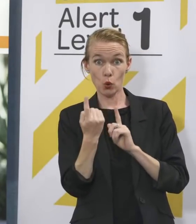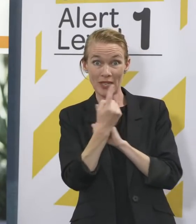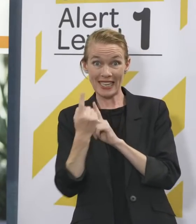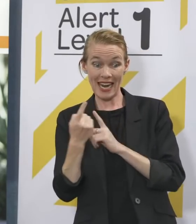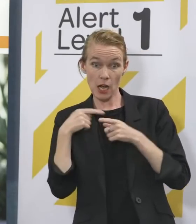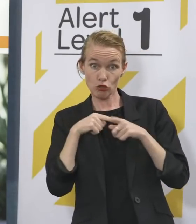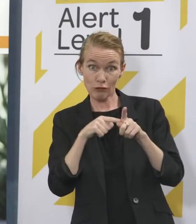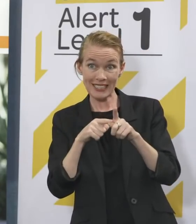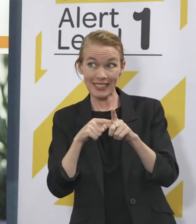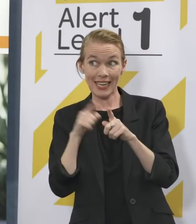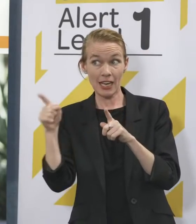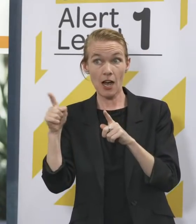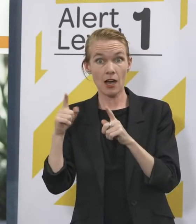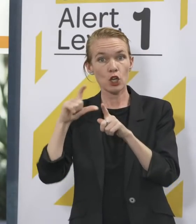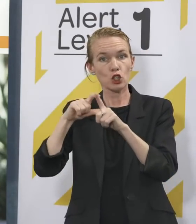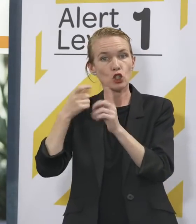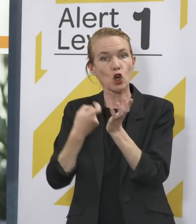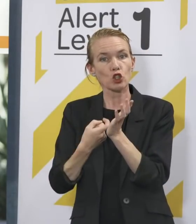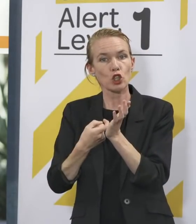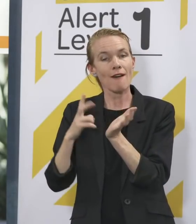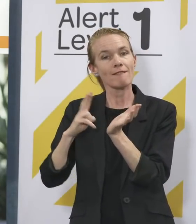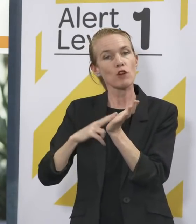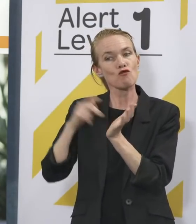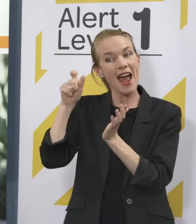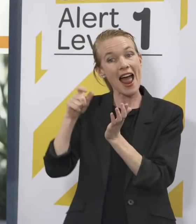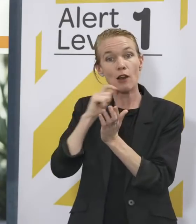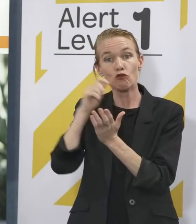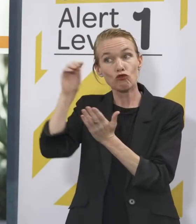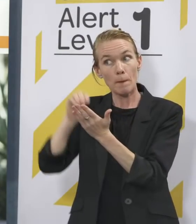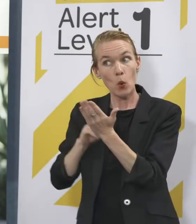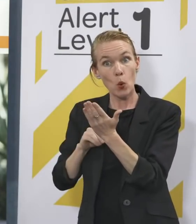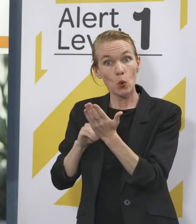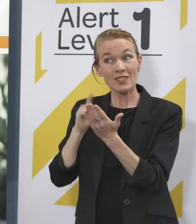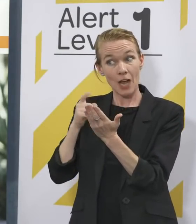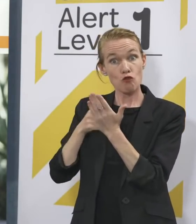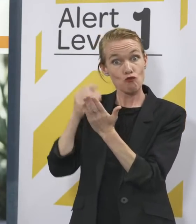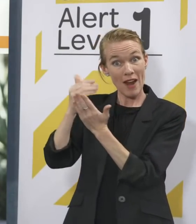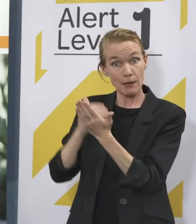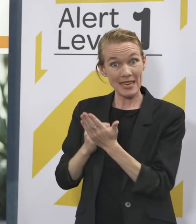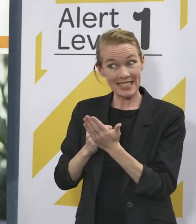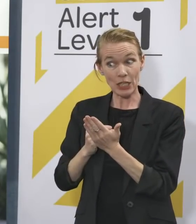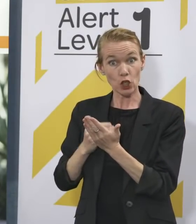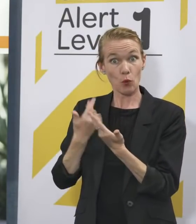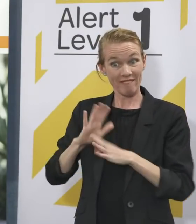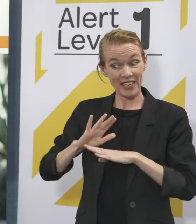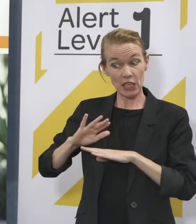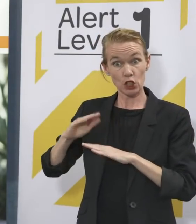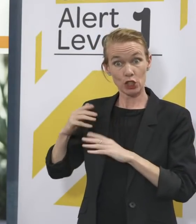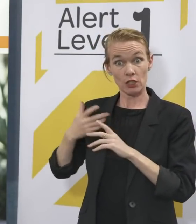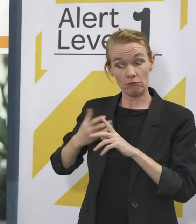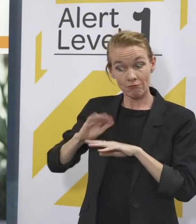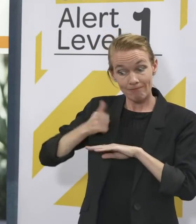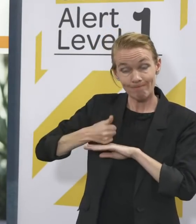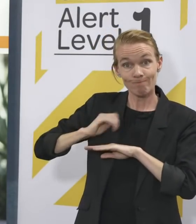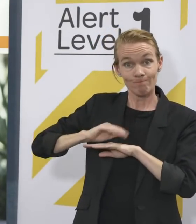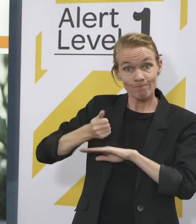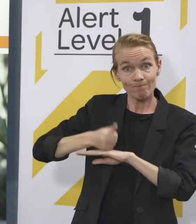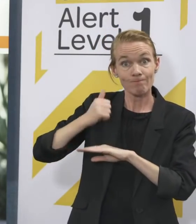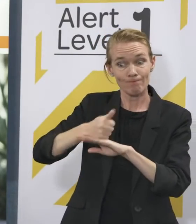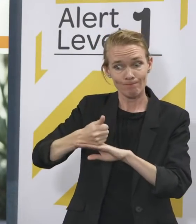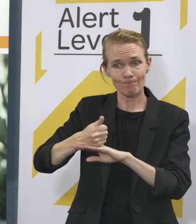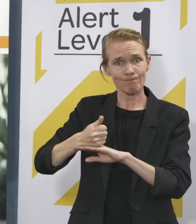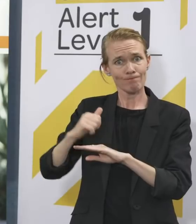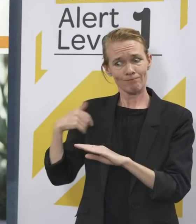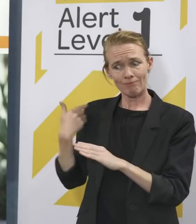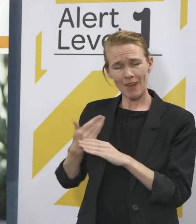recommendations in her report, all of those are now implemented, bar one that will be tidied up by the end of this week. So we've made huge progress, and I think it's